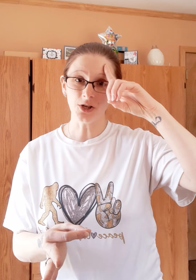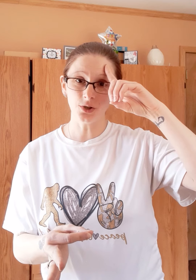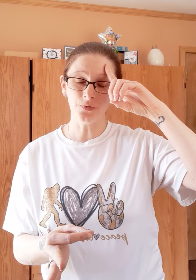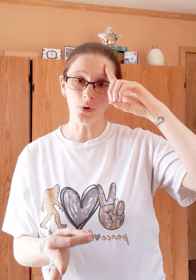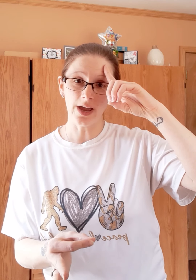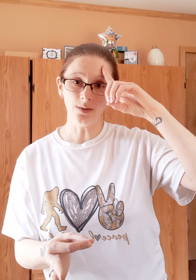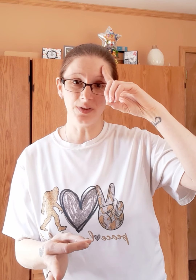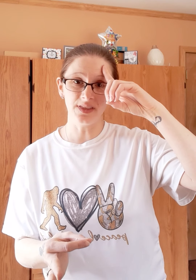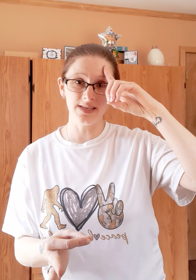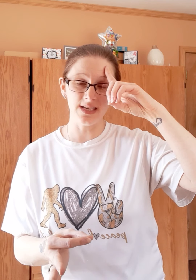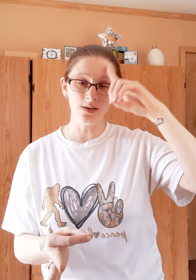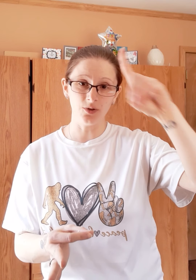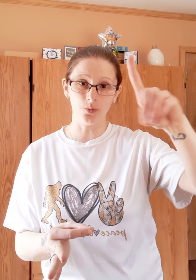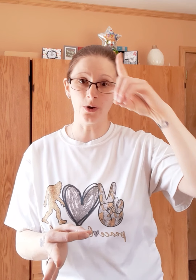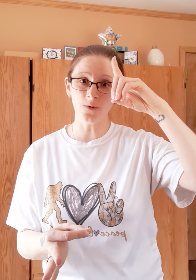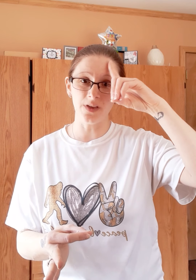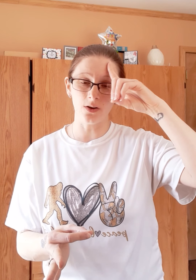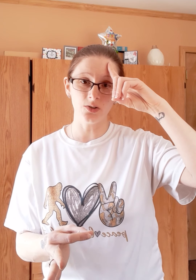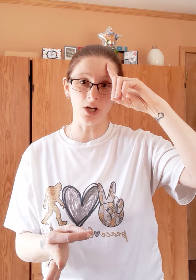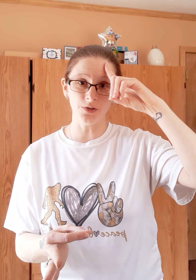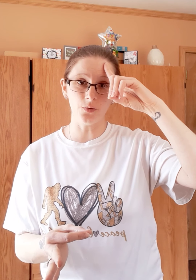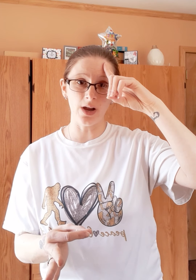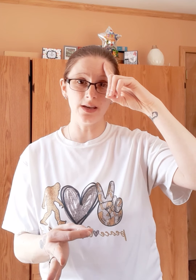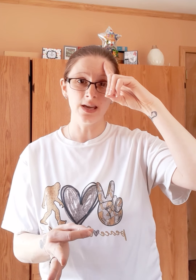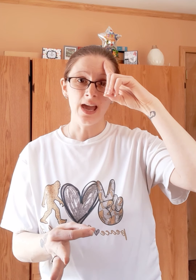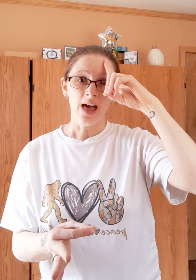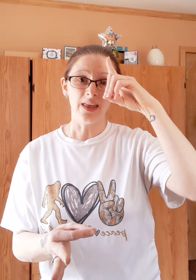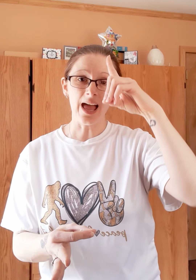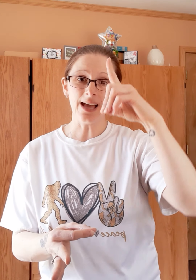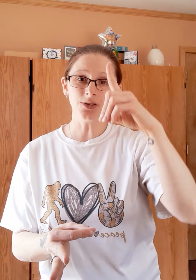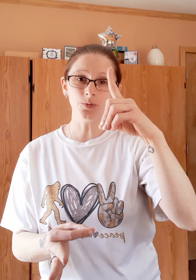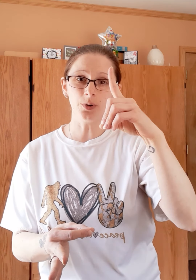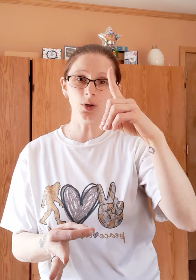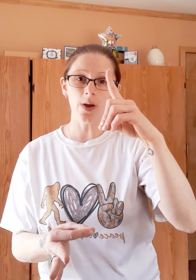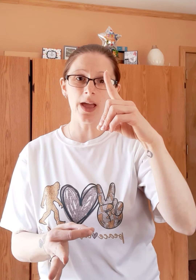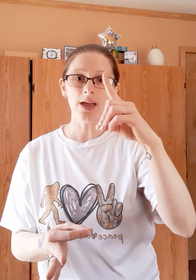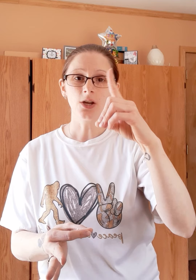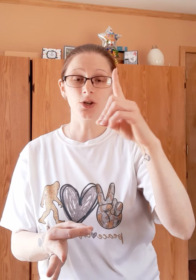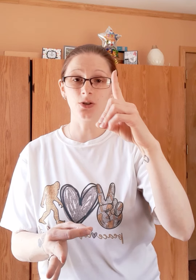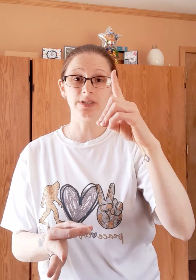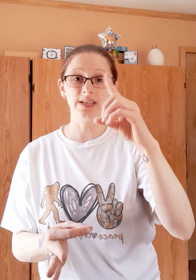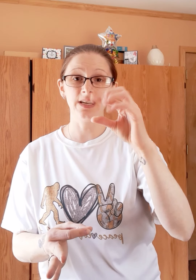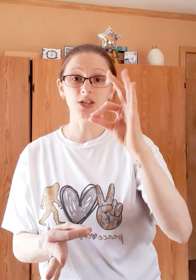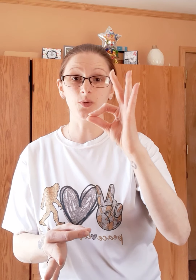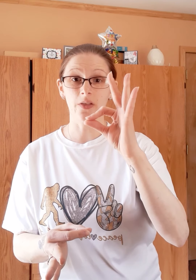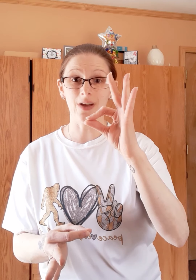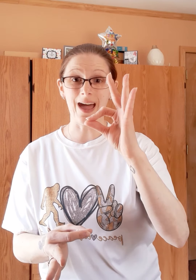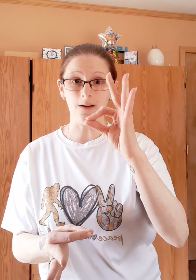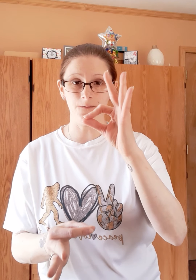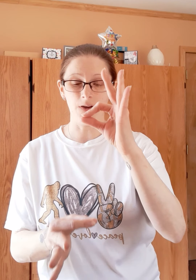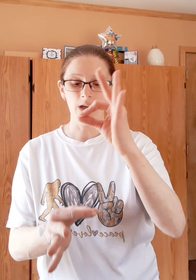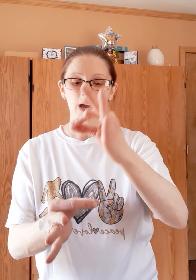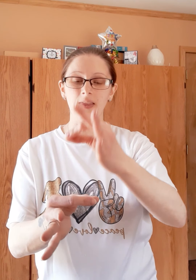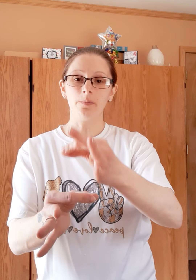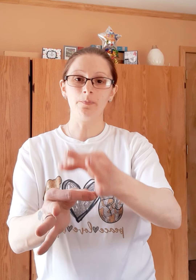your forehead with the D with your pointer finger, touch your forehead, and then as you pull away, turn your D into another F, and then